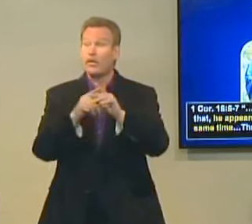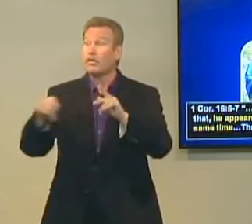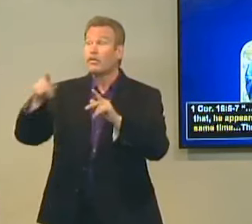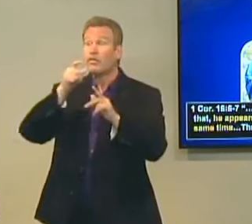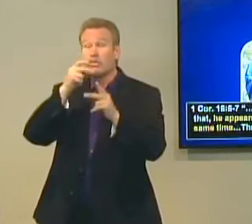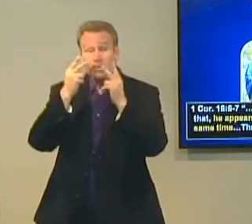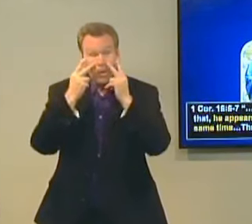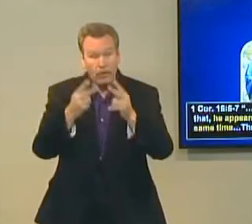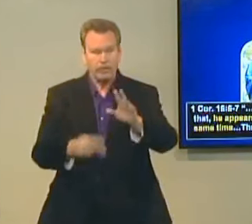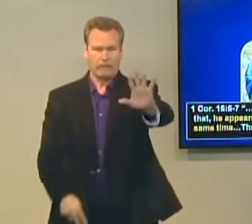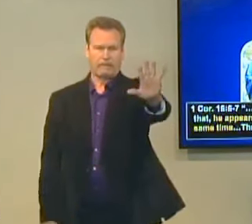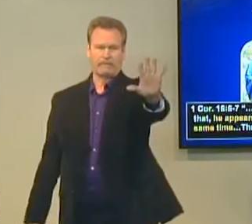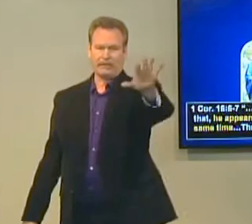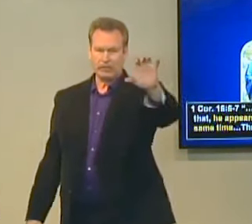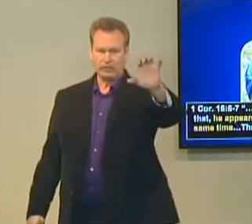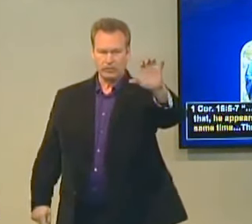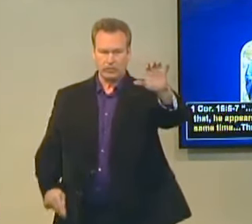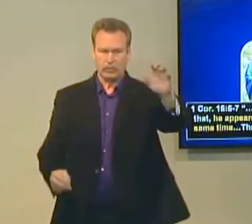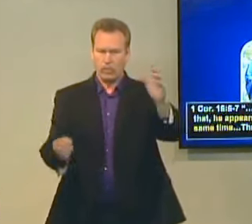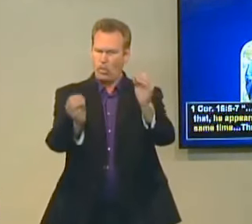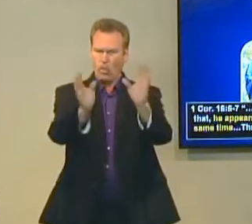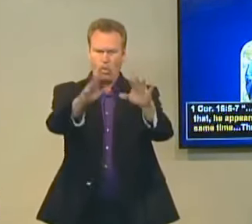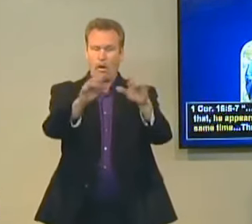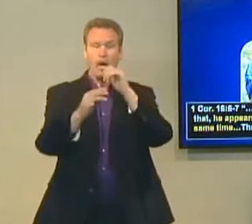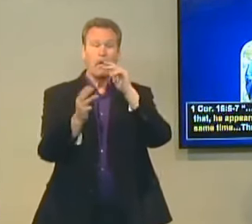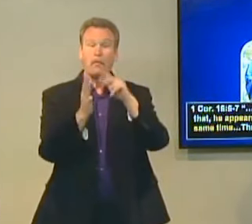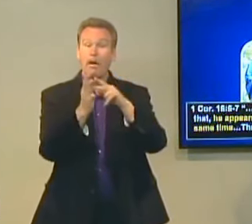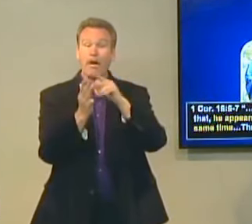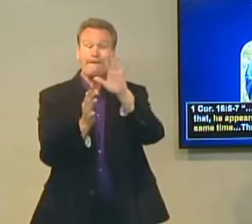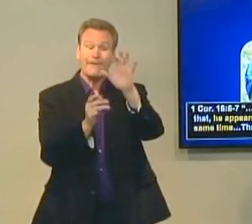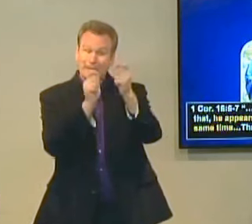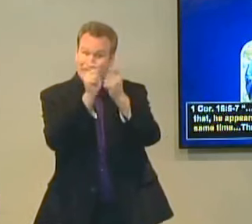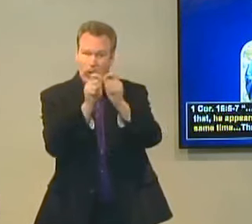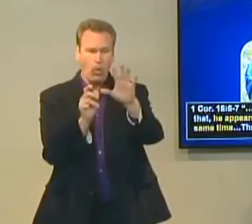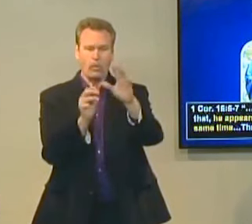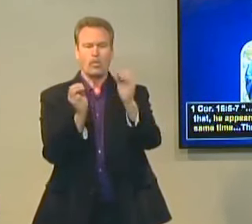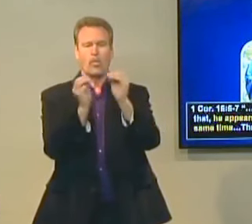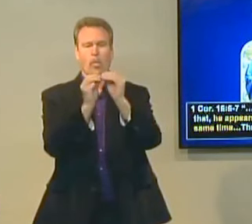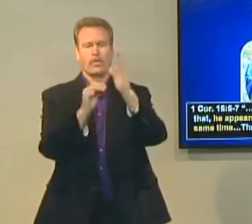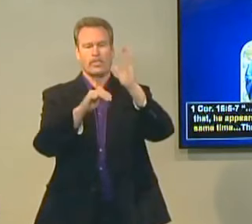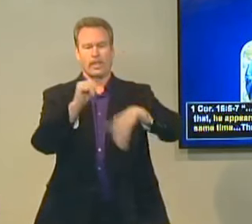weren't the only people. It has been put down. That he. Appeared to more than 500 people.